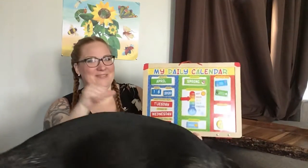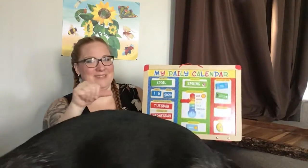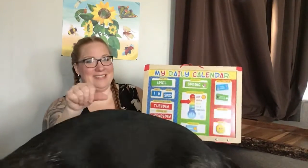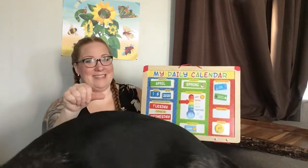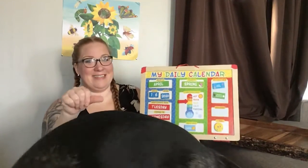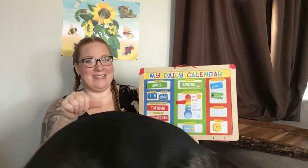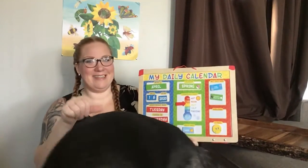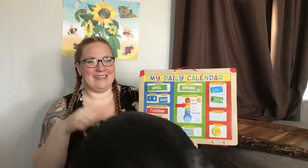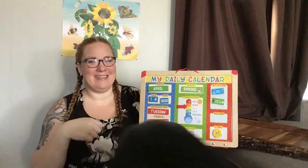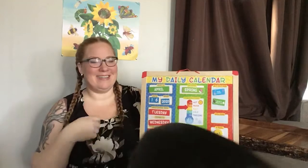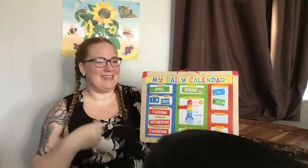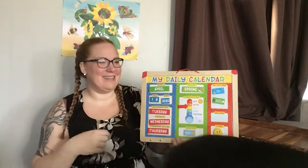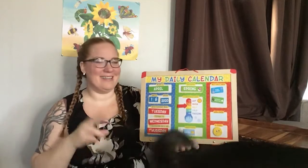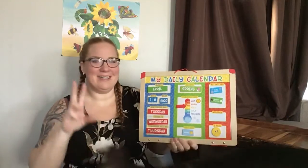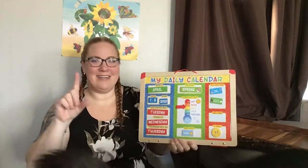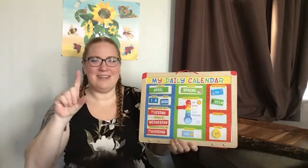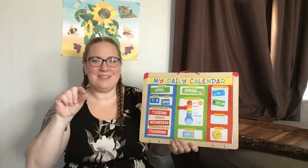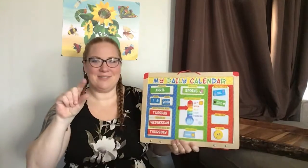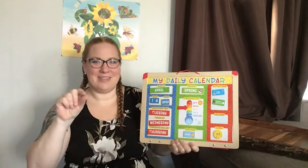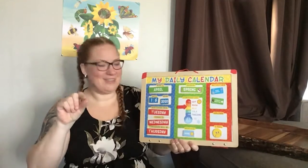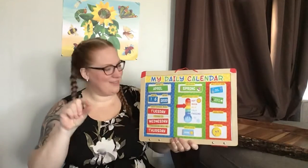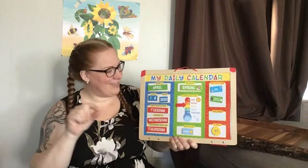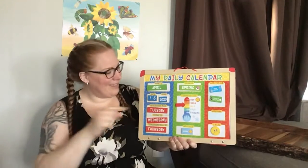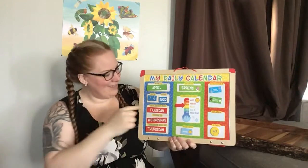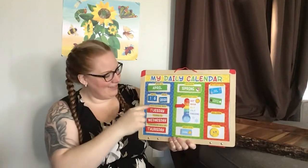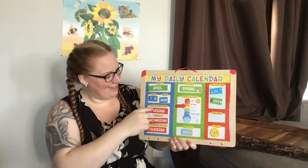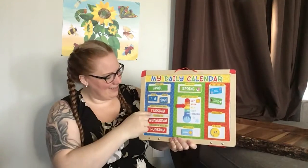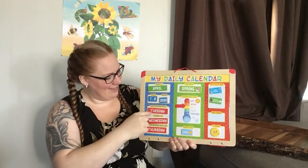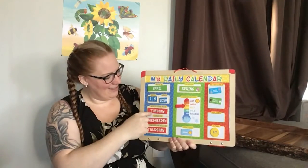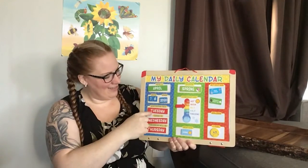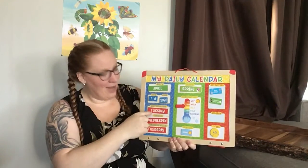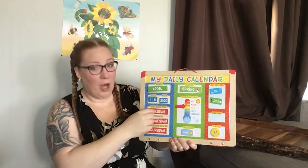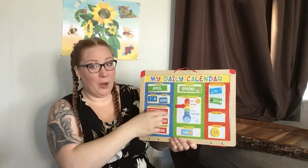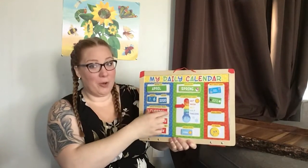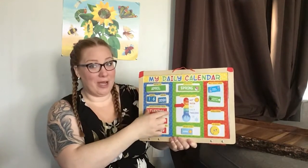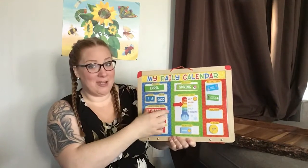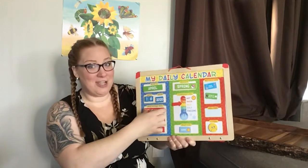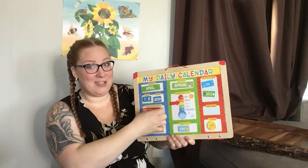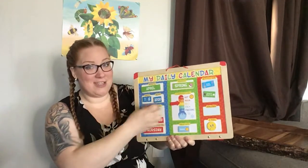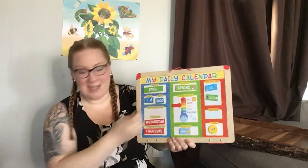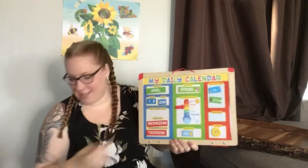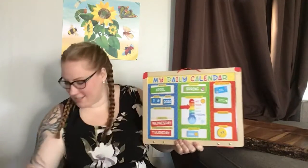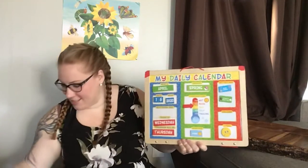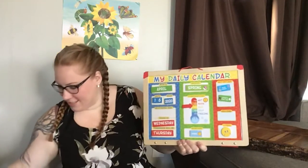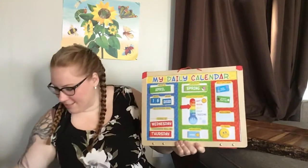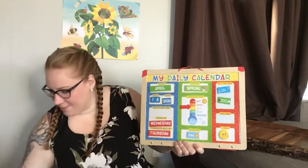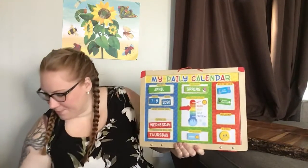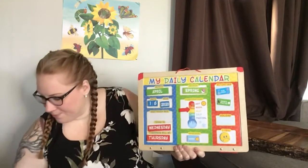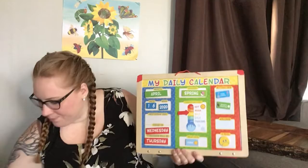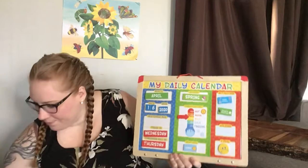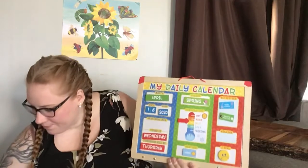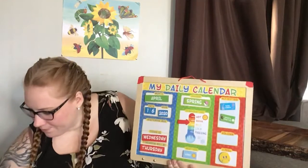We're still in the year 2020. Gotta change these.